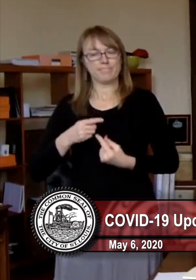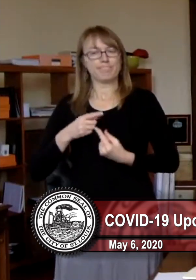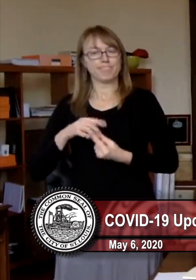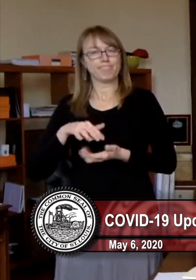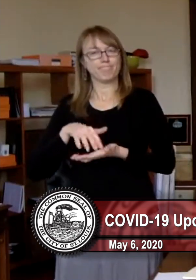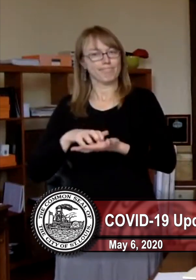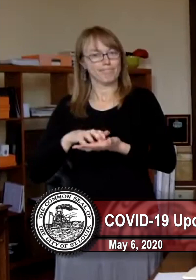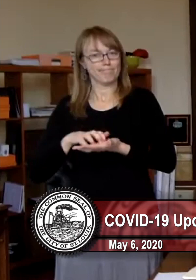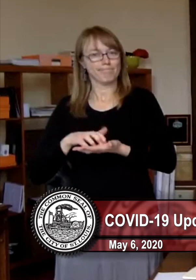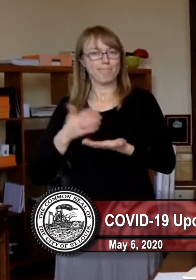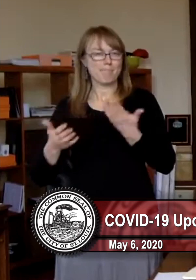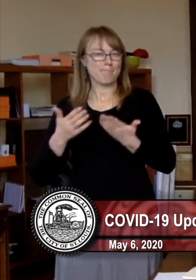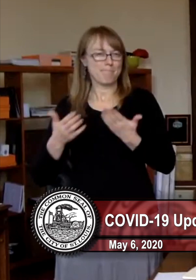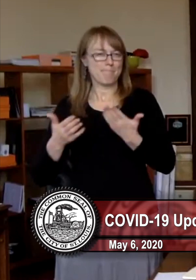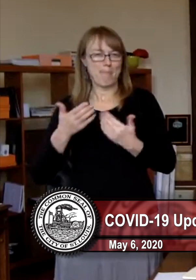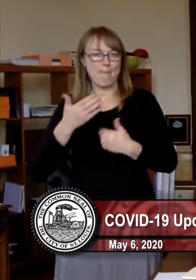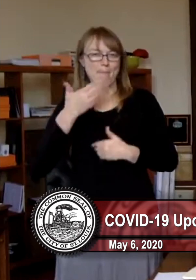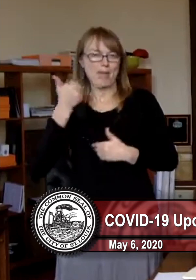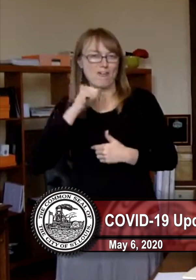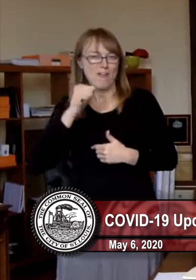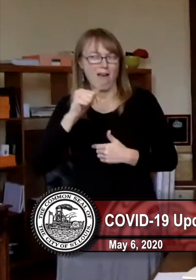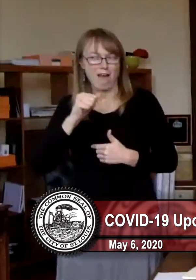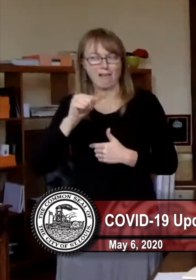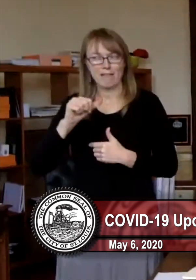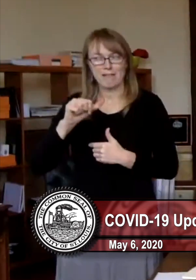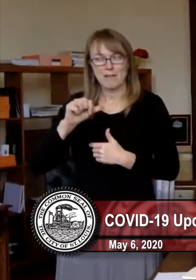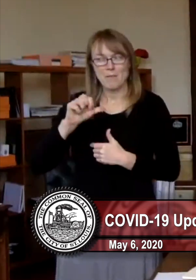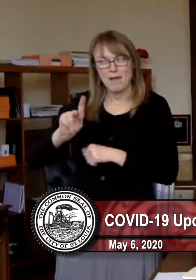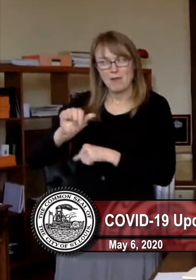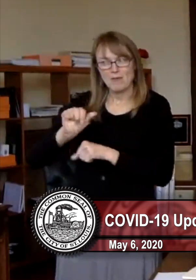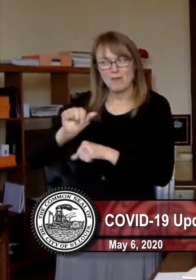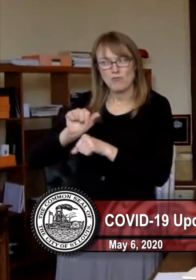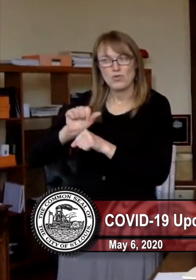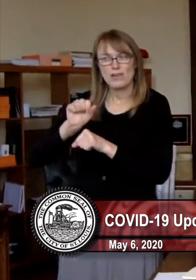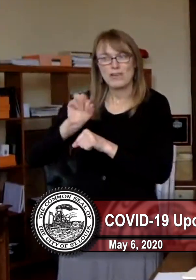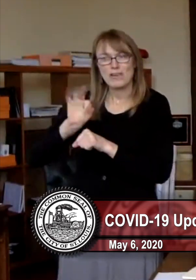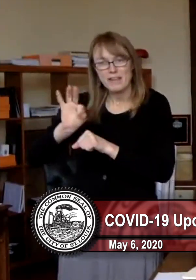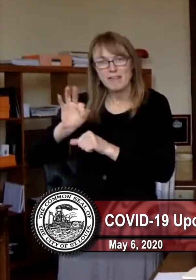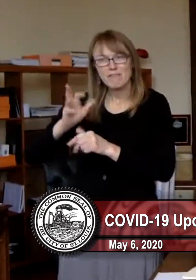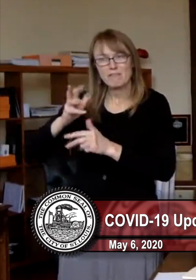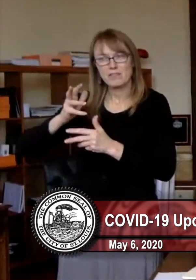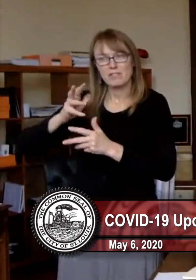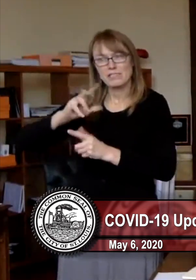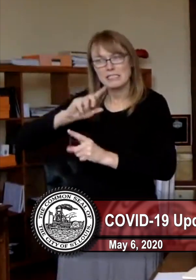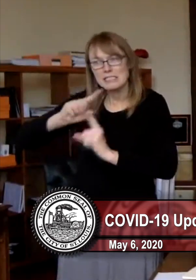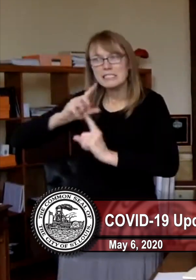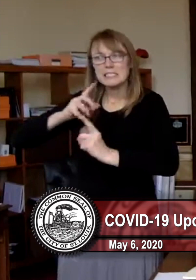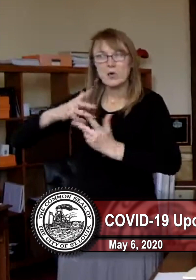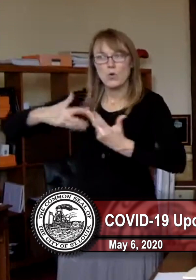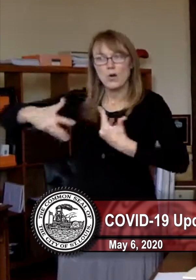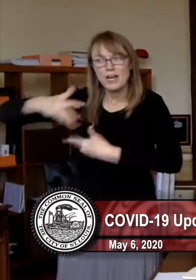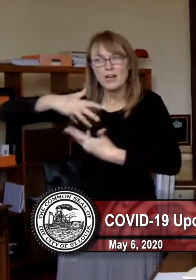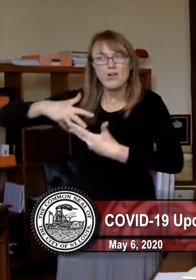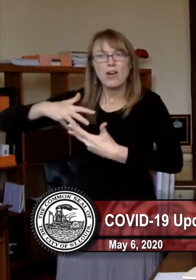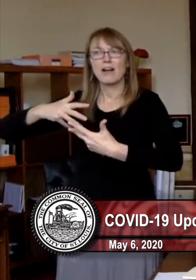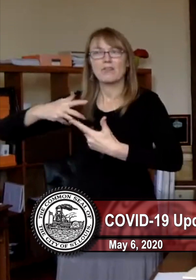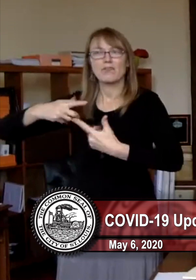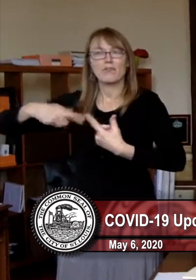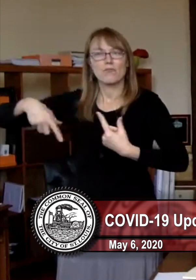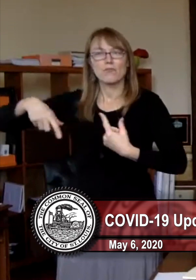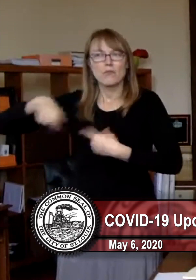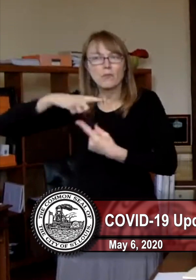with the public. So it all depends on what kind of a job you do. If you get in an office without other